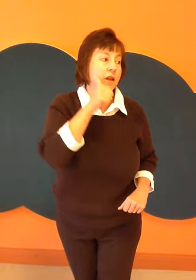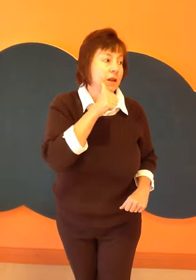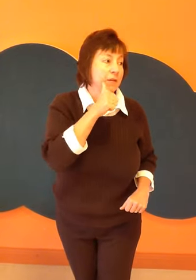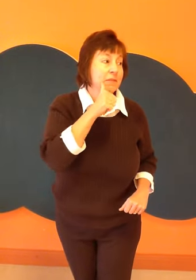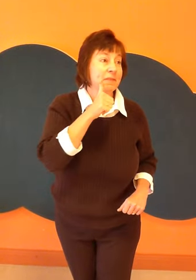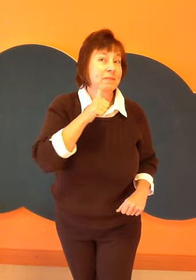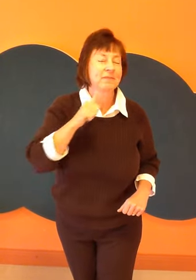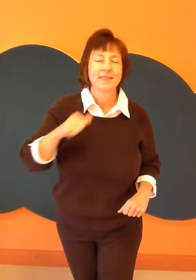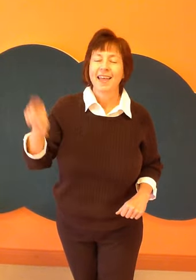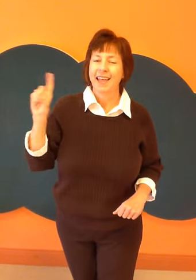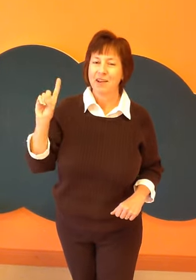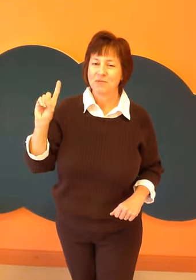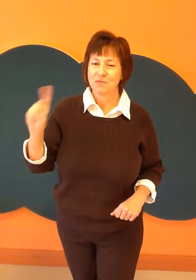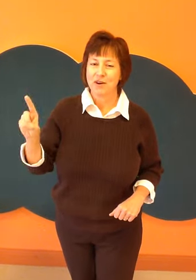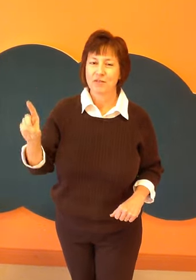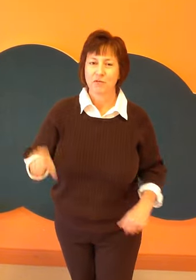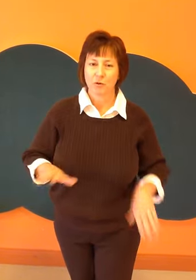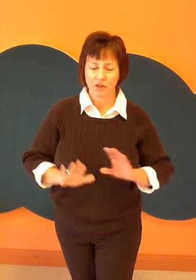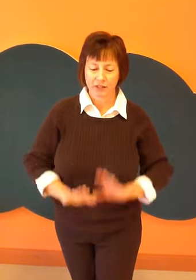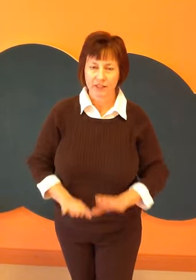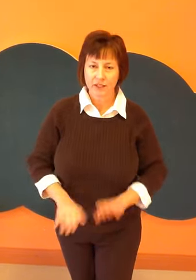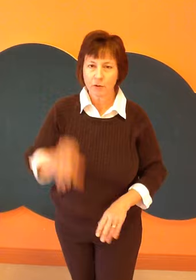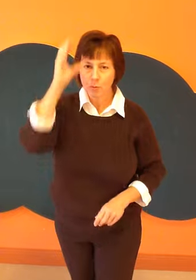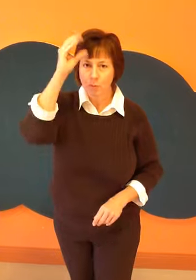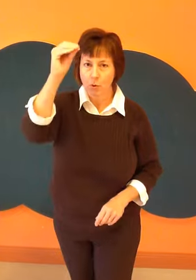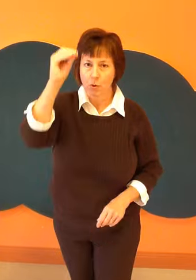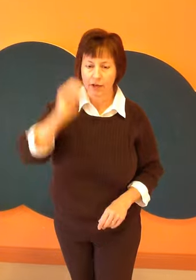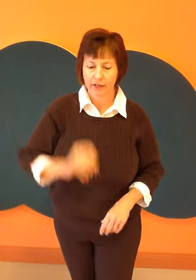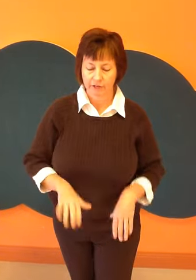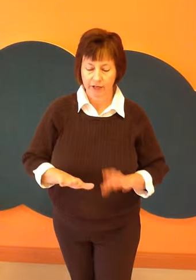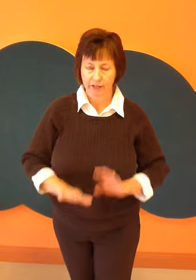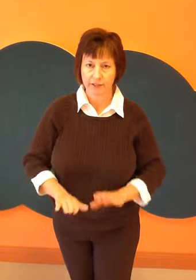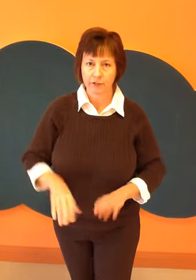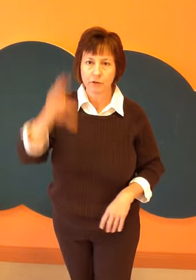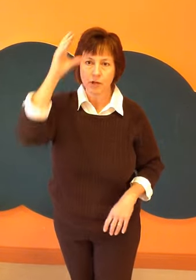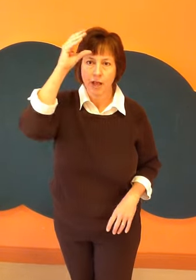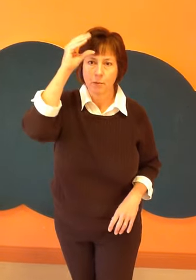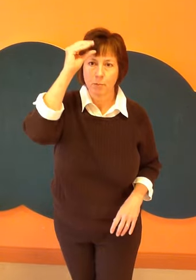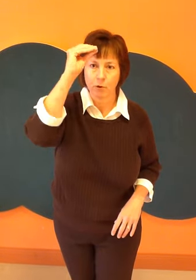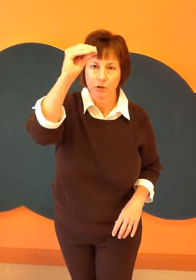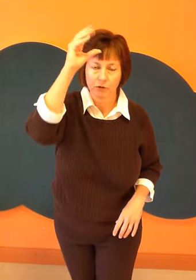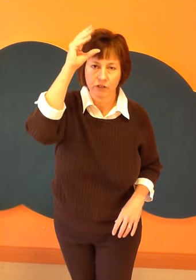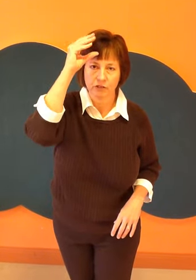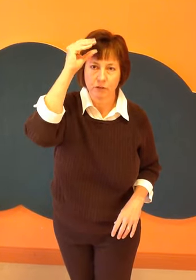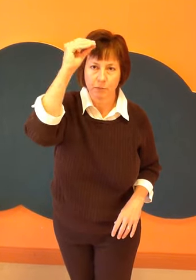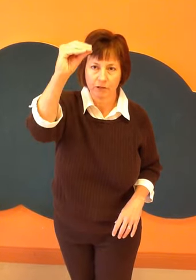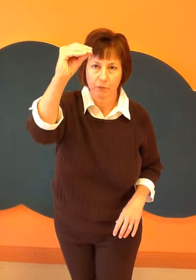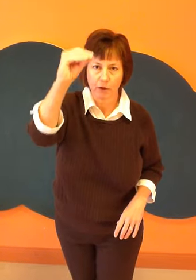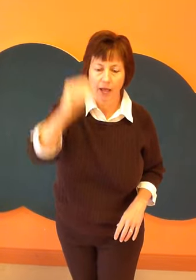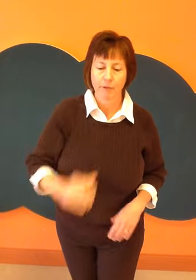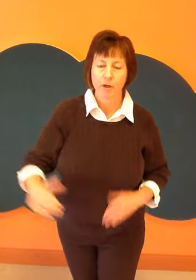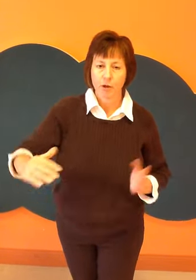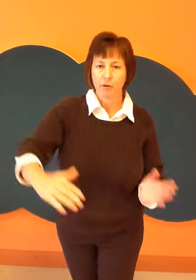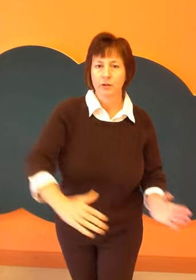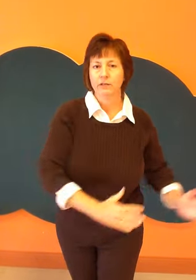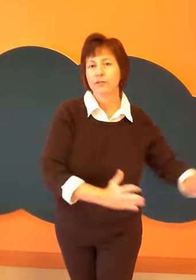dame, and one for the little boy. It's like little and boy, you're touching a baseball cap, who lives